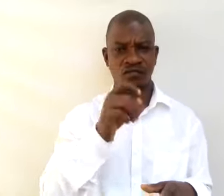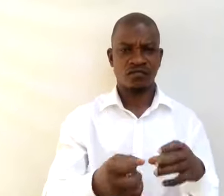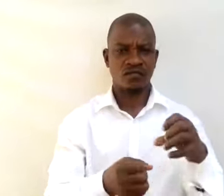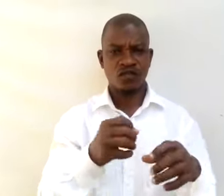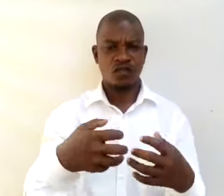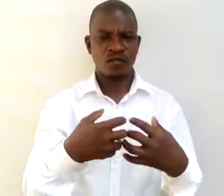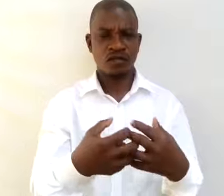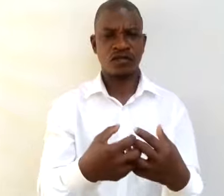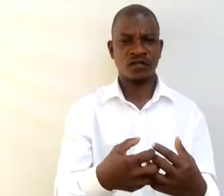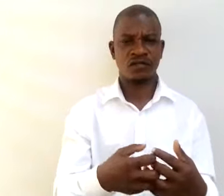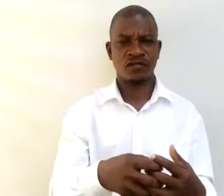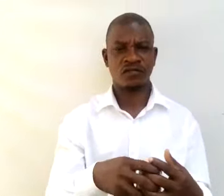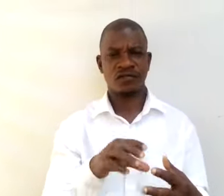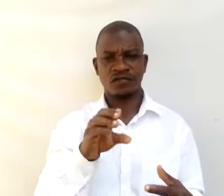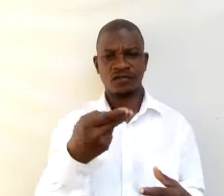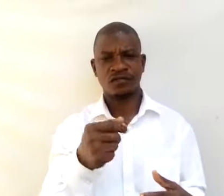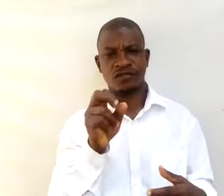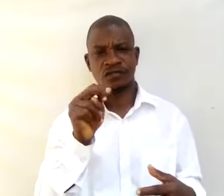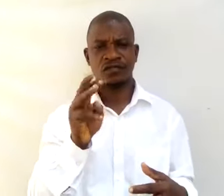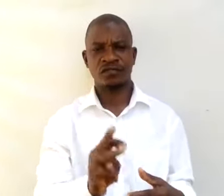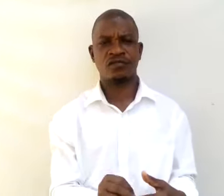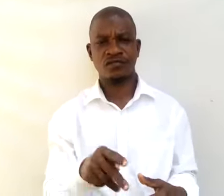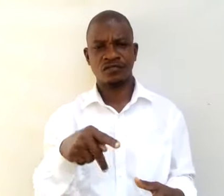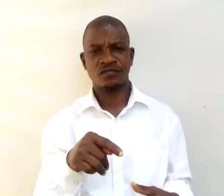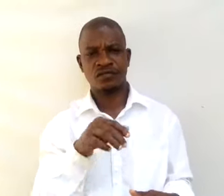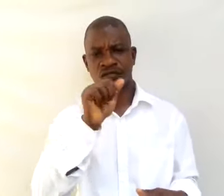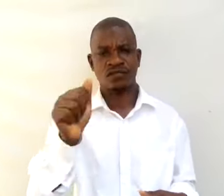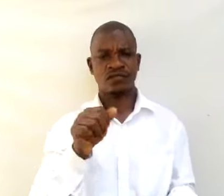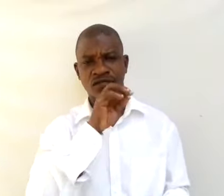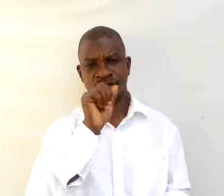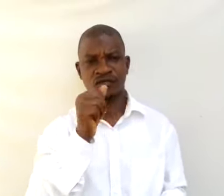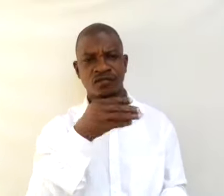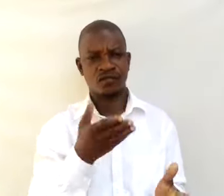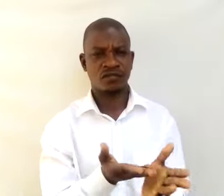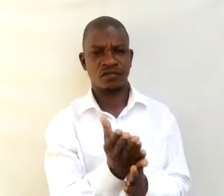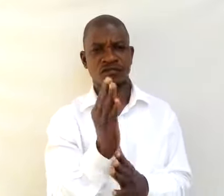D. Champagne. A is the correct option.